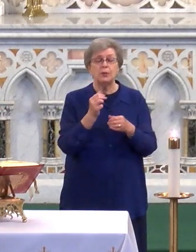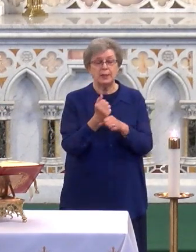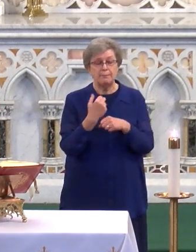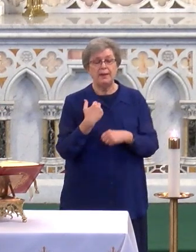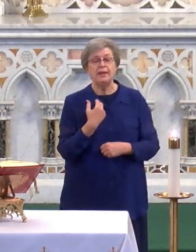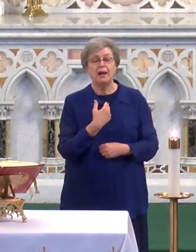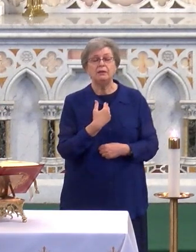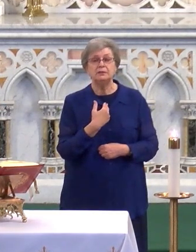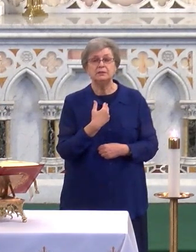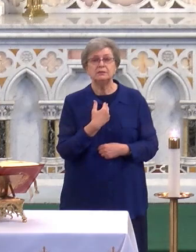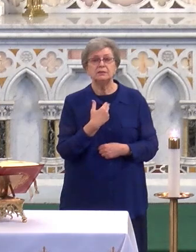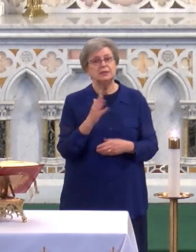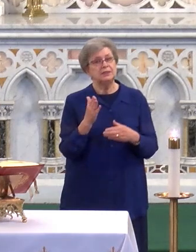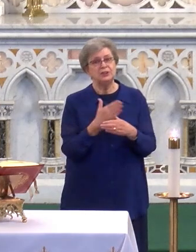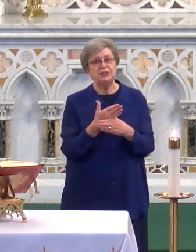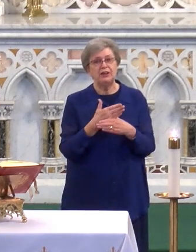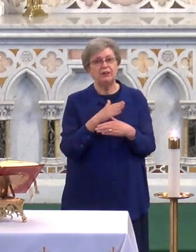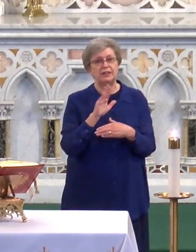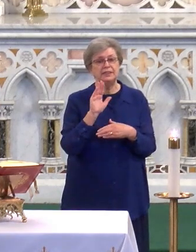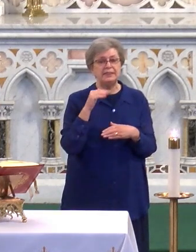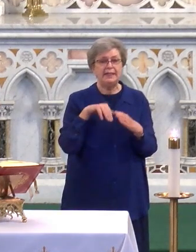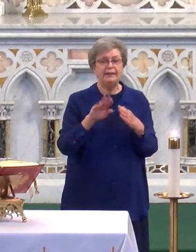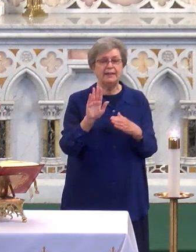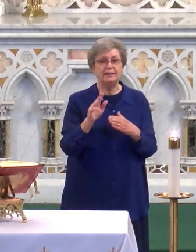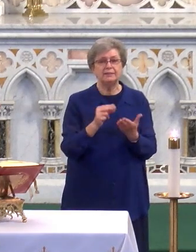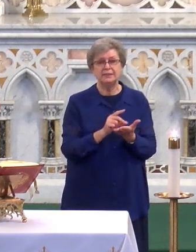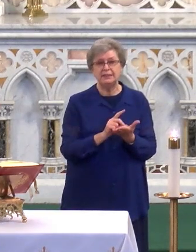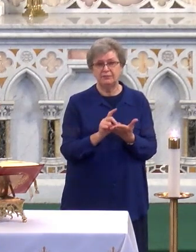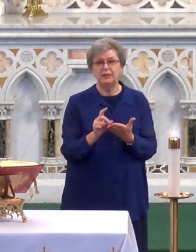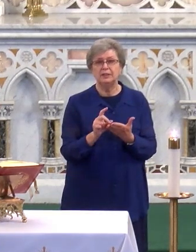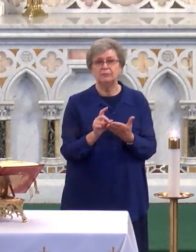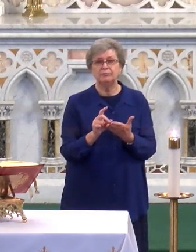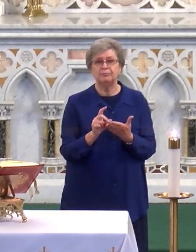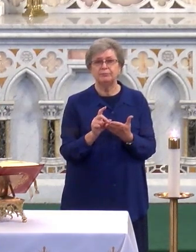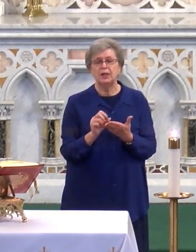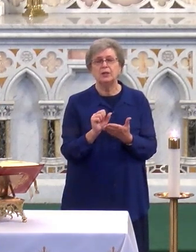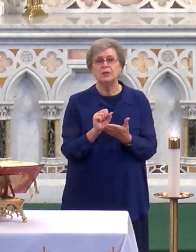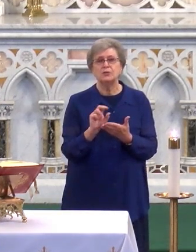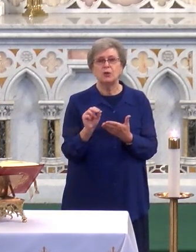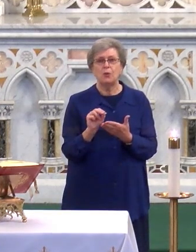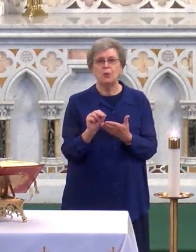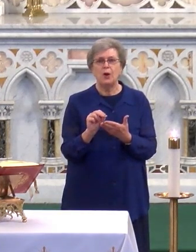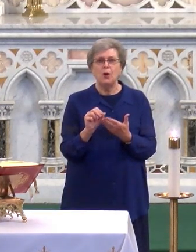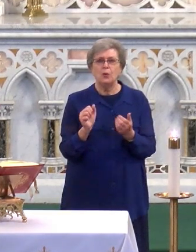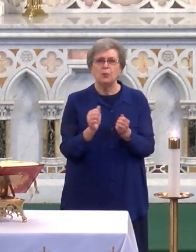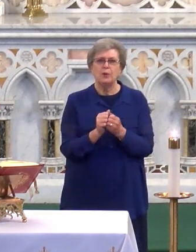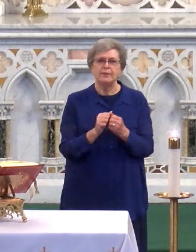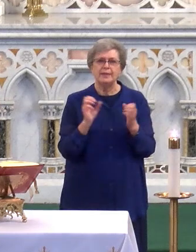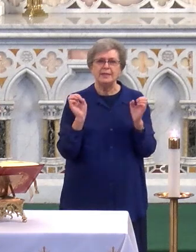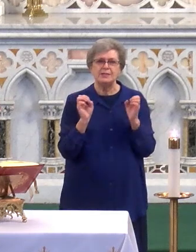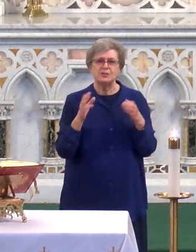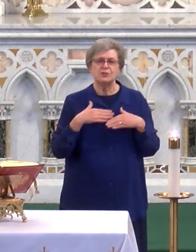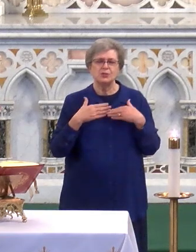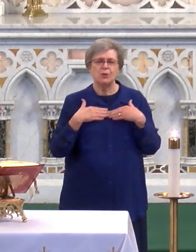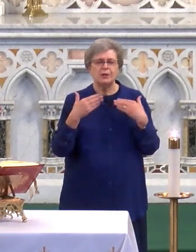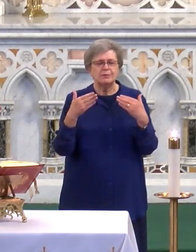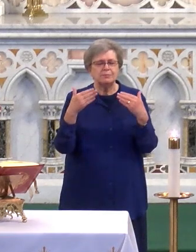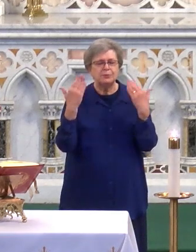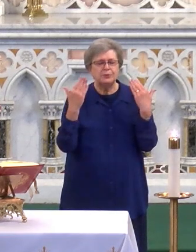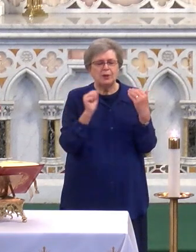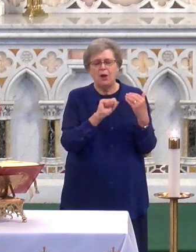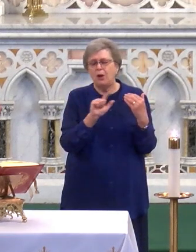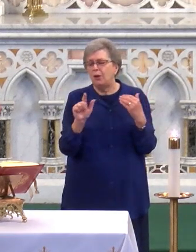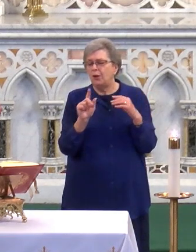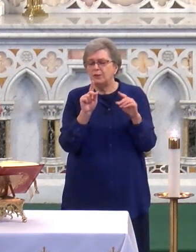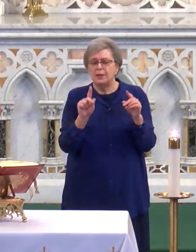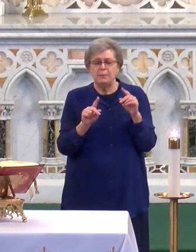us sharers in his divinity. Therefore, overcome with paschal joy, every land, every